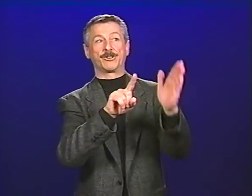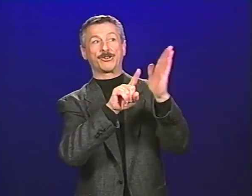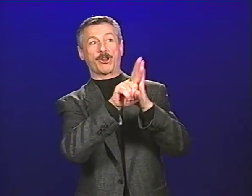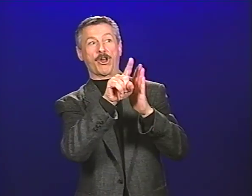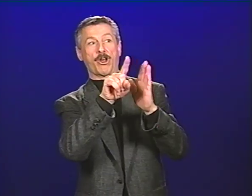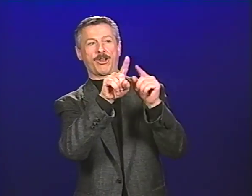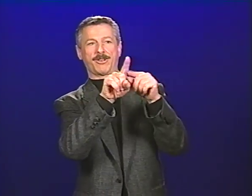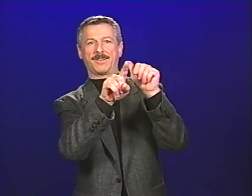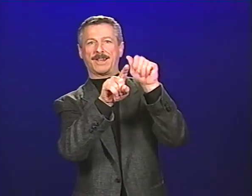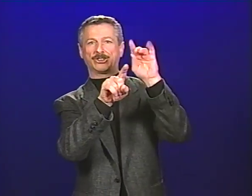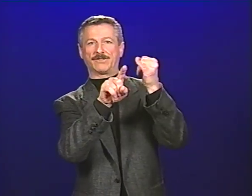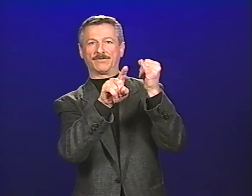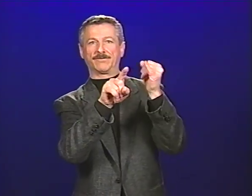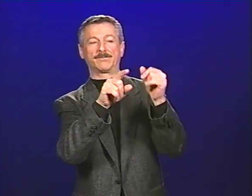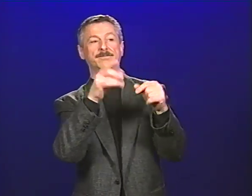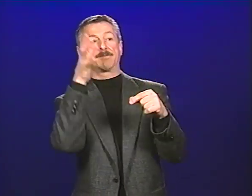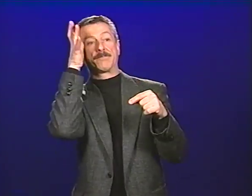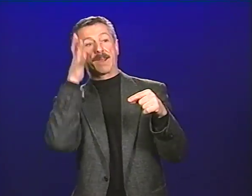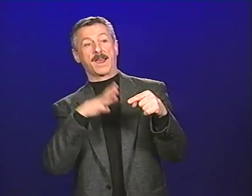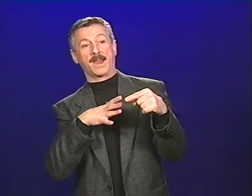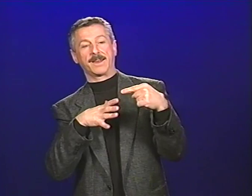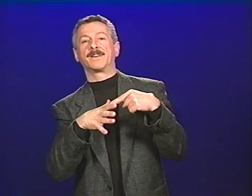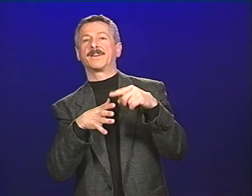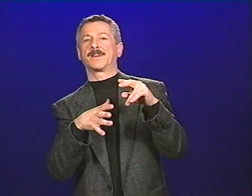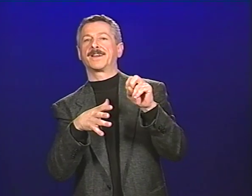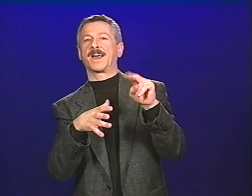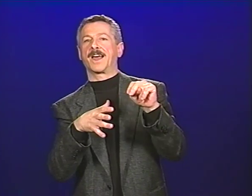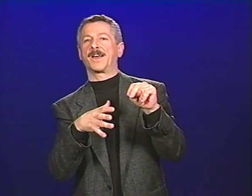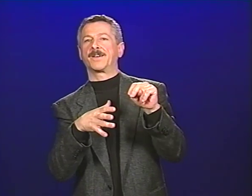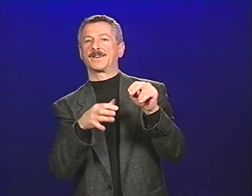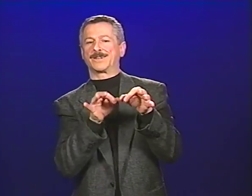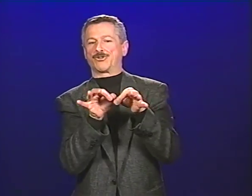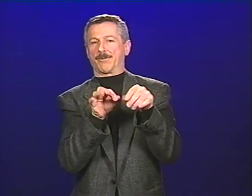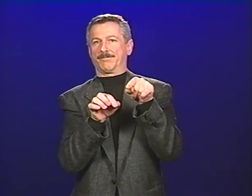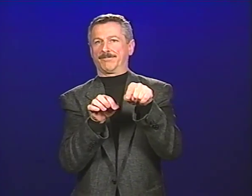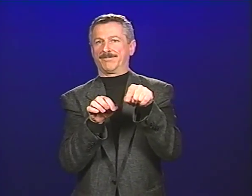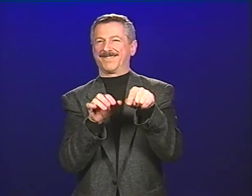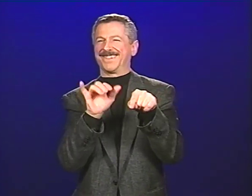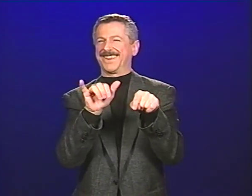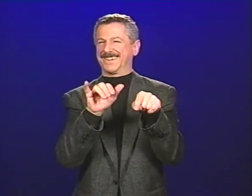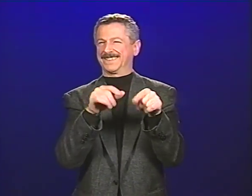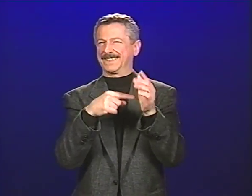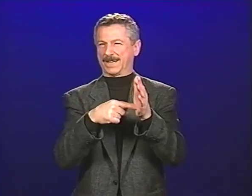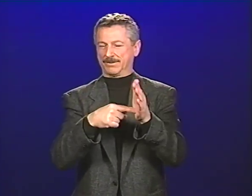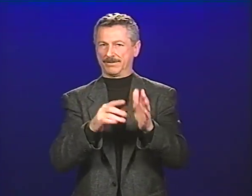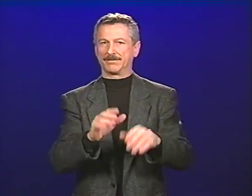man. Tall is an adjective, modifying the noun man, describing his